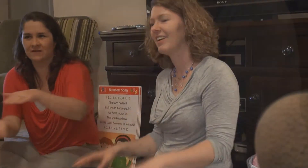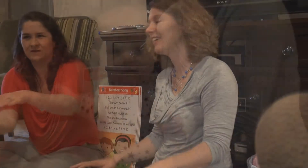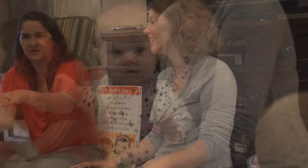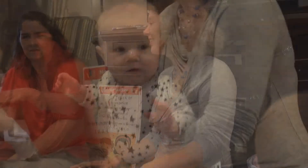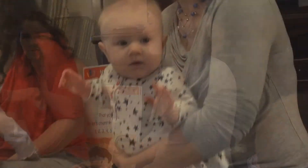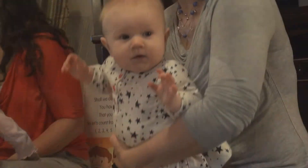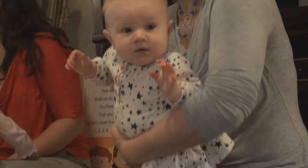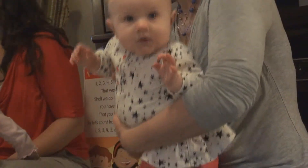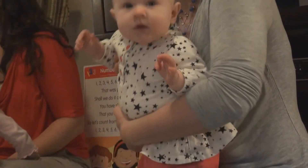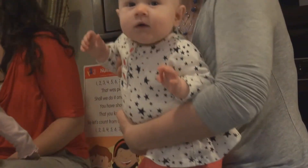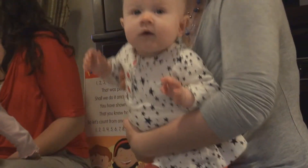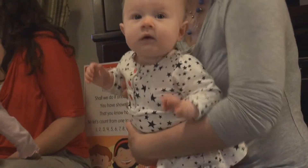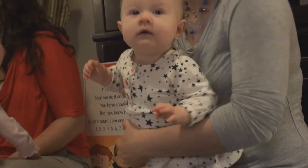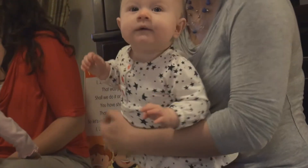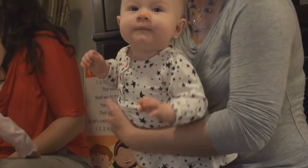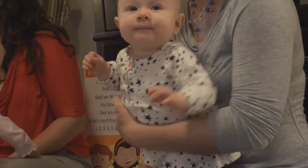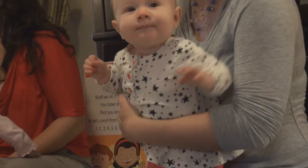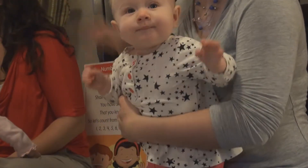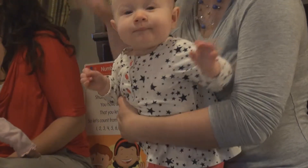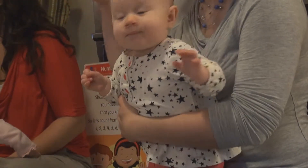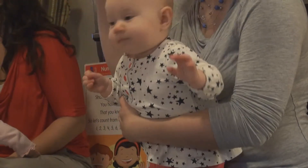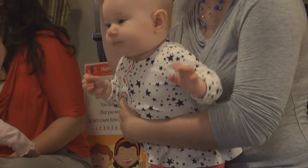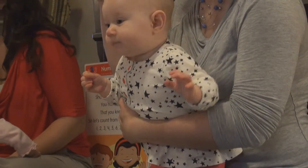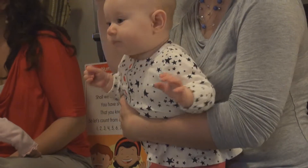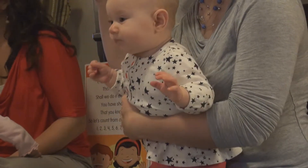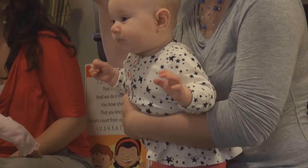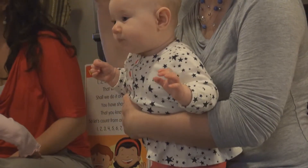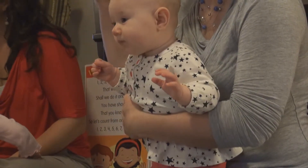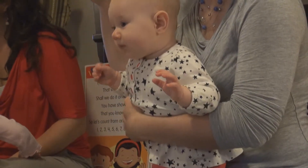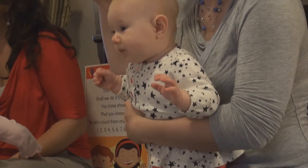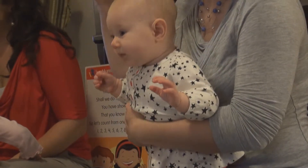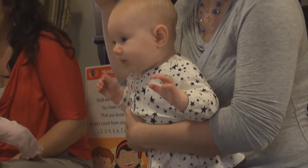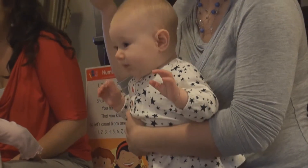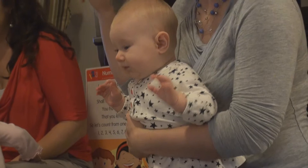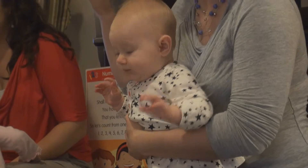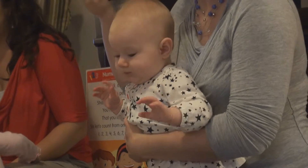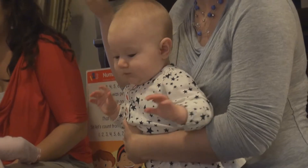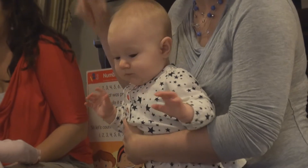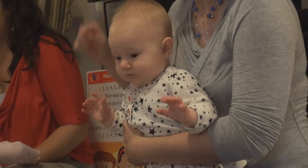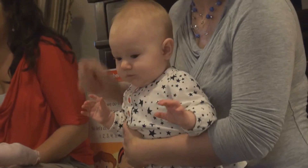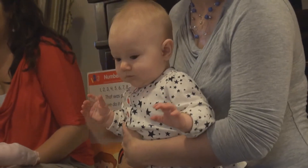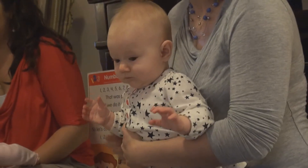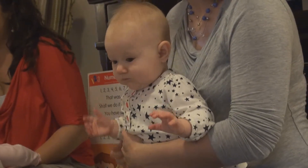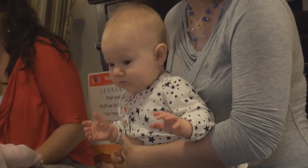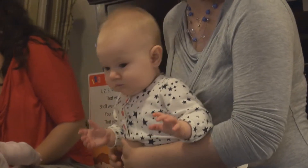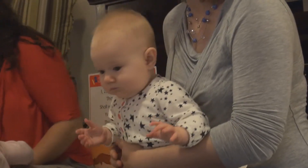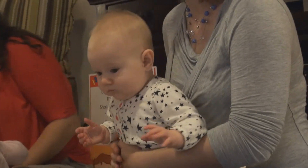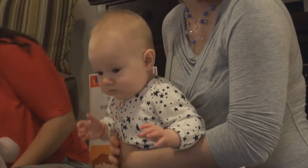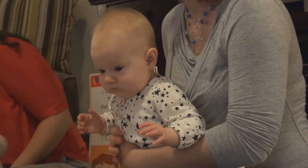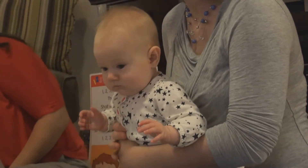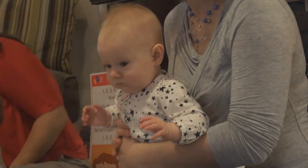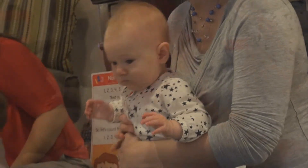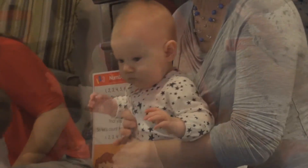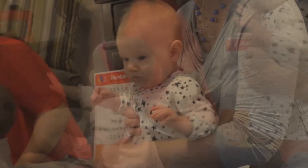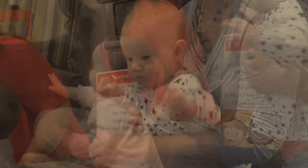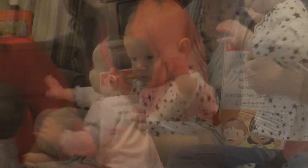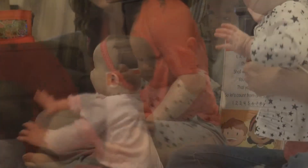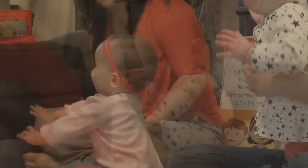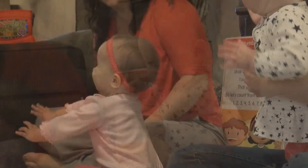to communicate. Research also suggests that signing boosts infant's vocabulary and mental development, which can reduce temper